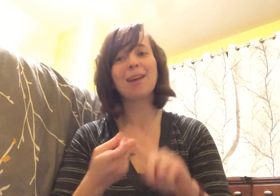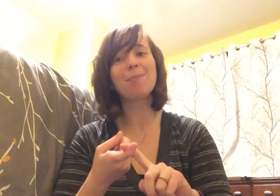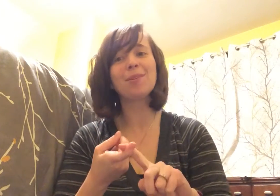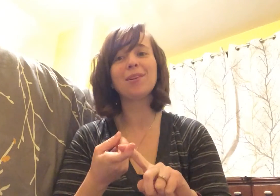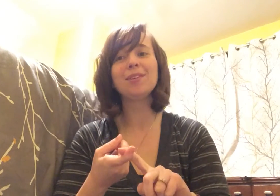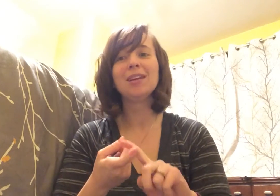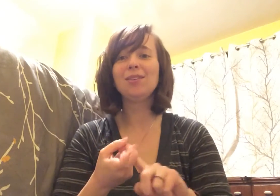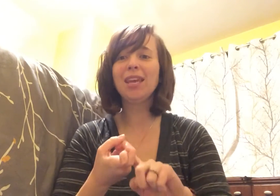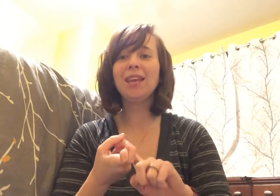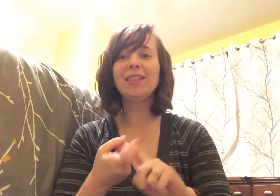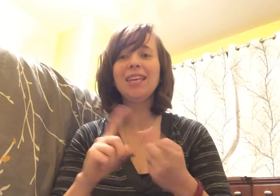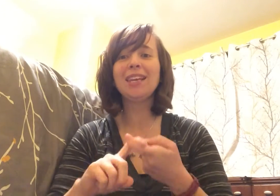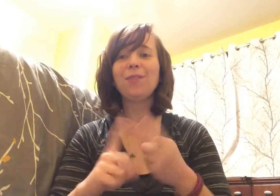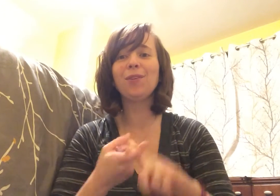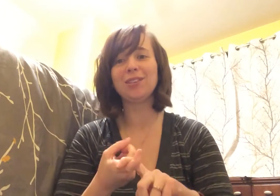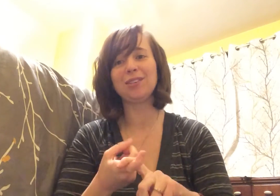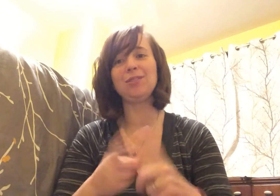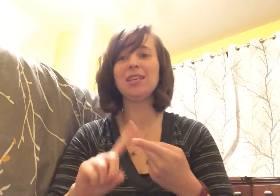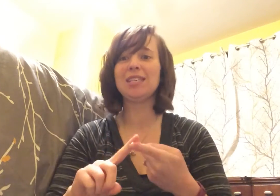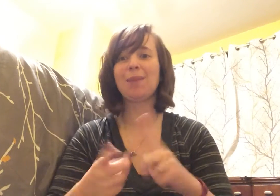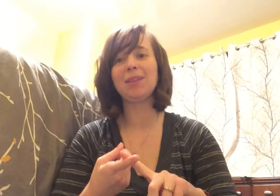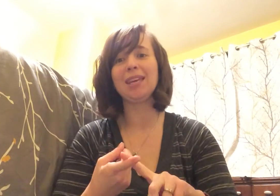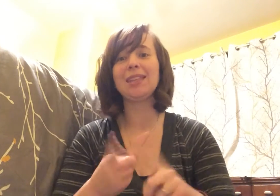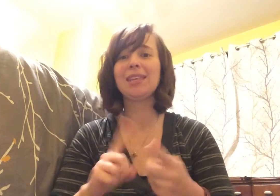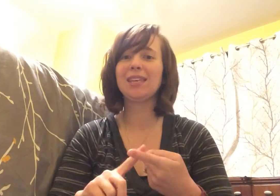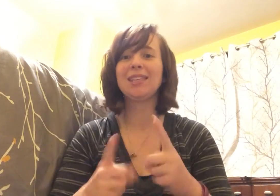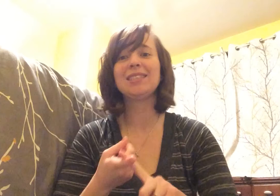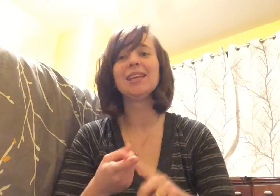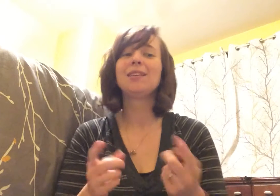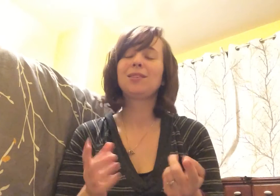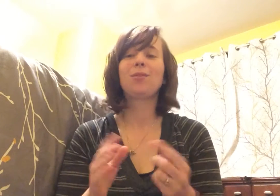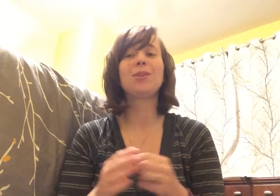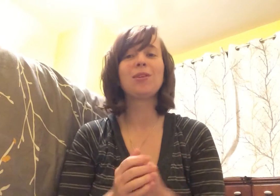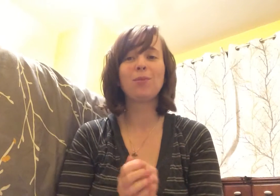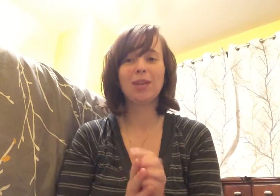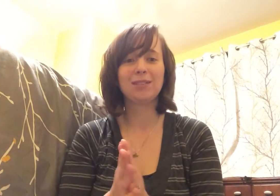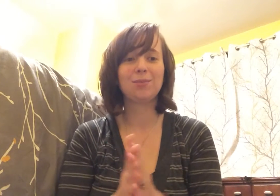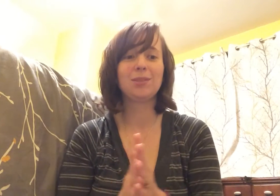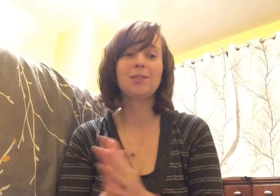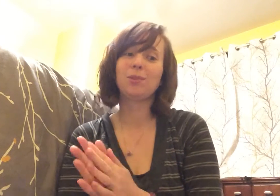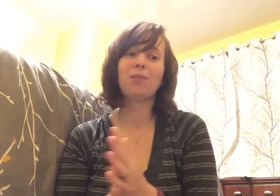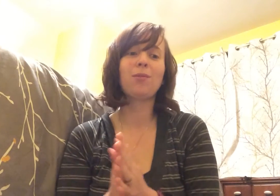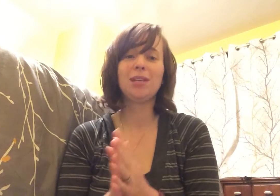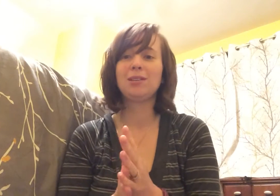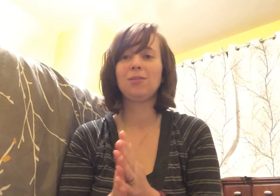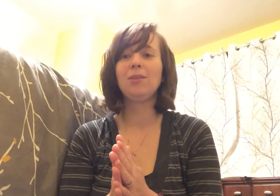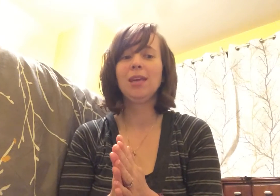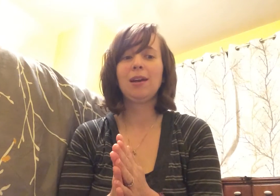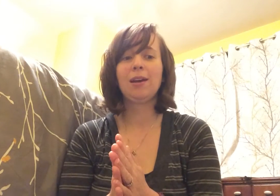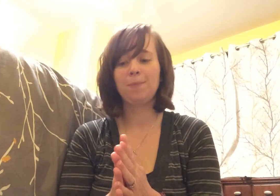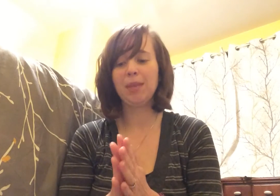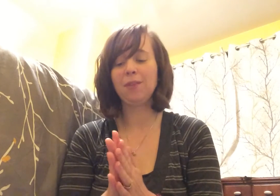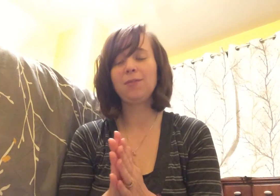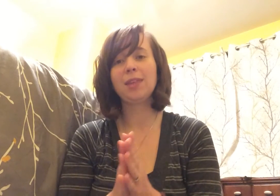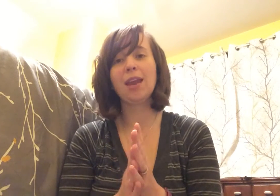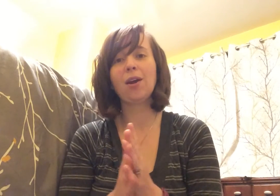tap it around. You can link it if you want to. You can tap it like this. So whichever way you can do. If they are